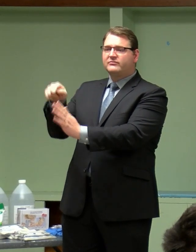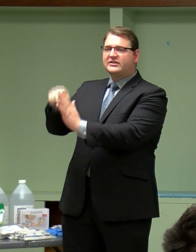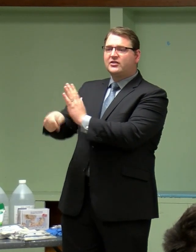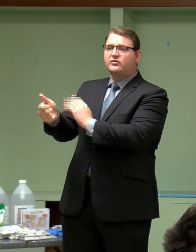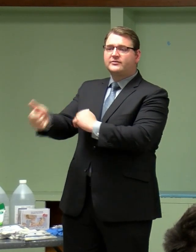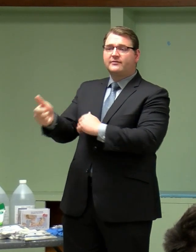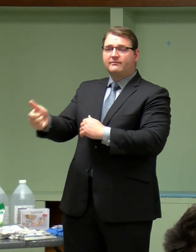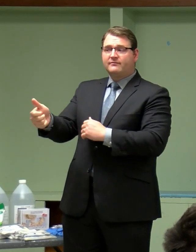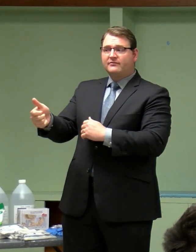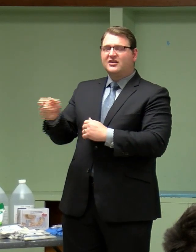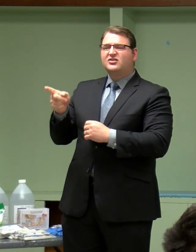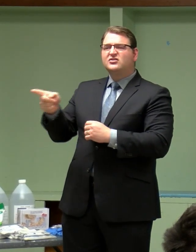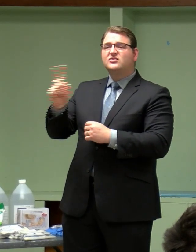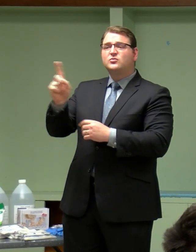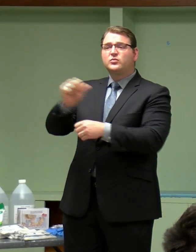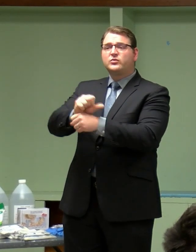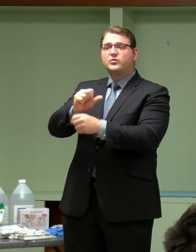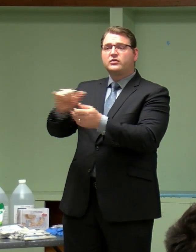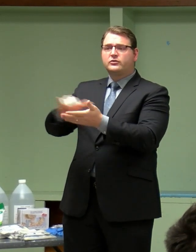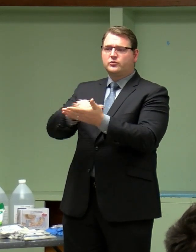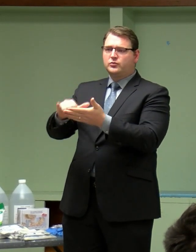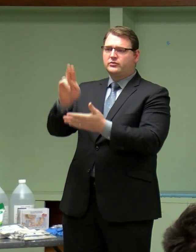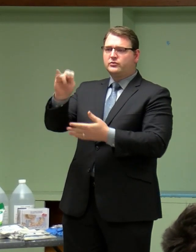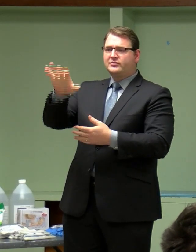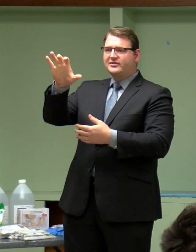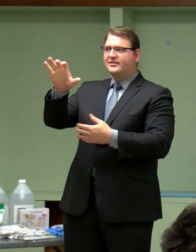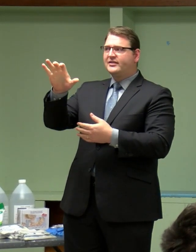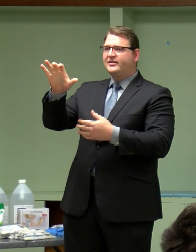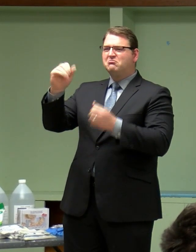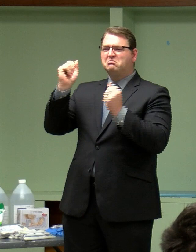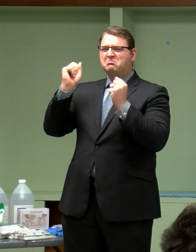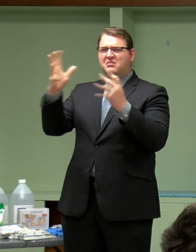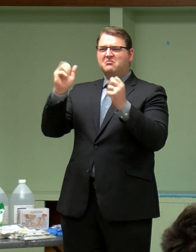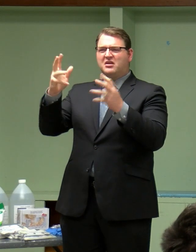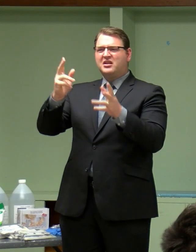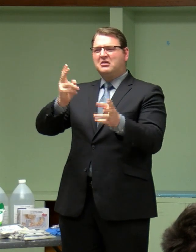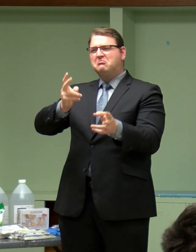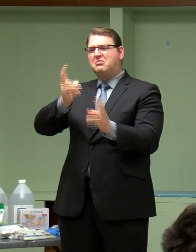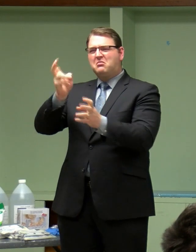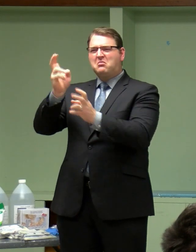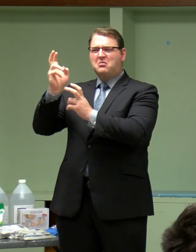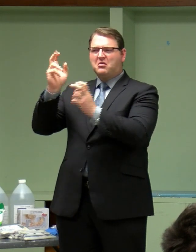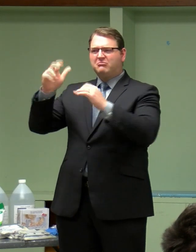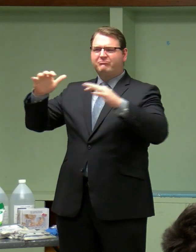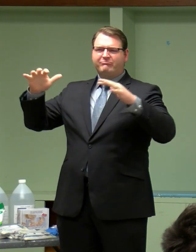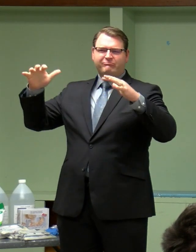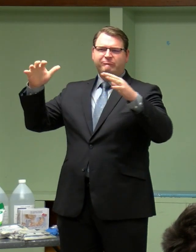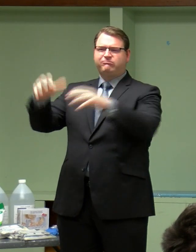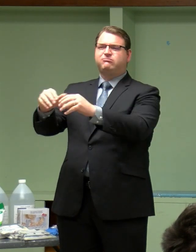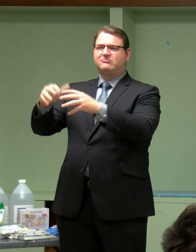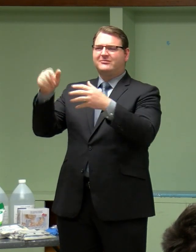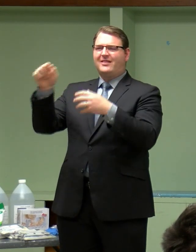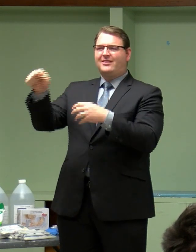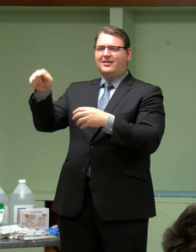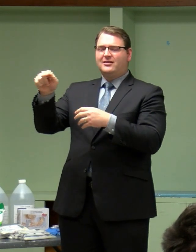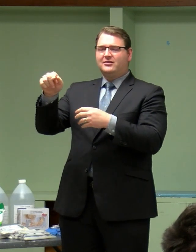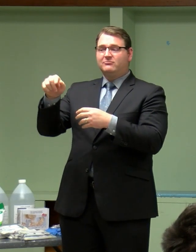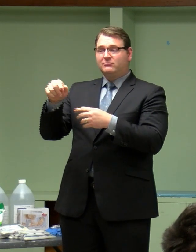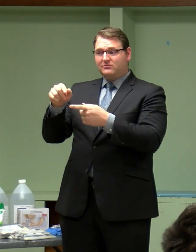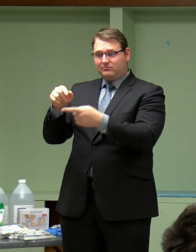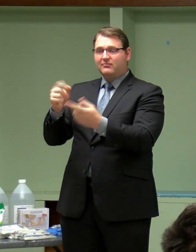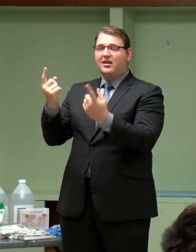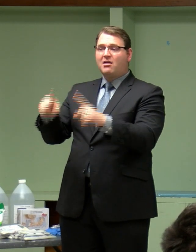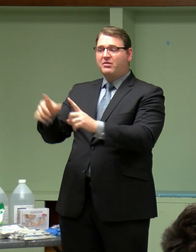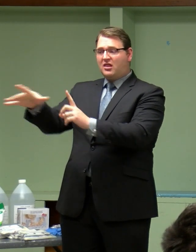where all of these cases that we've seen on the news. She contracted COVID disease and had to go home and isolate herself at